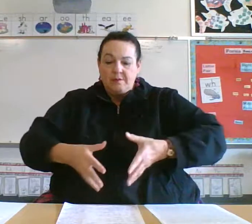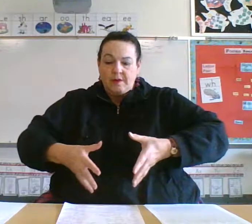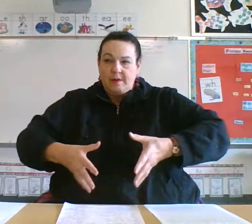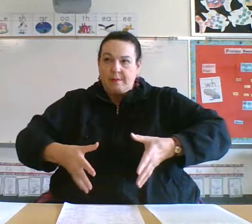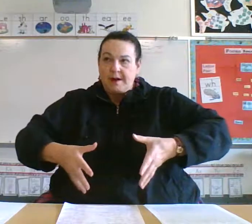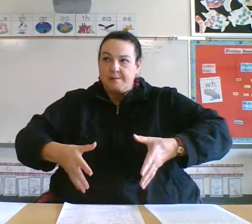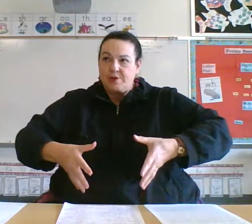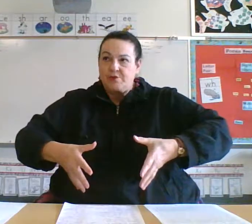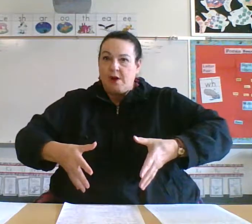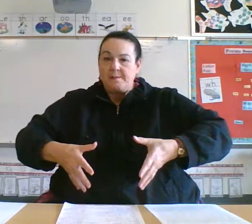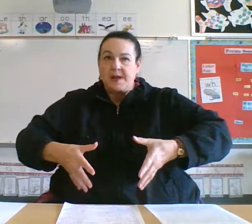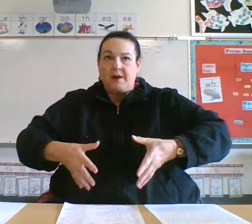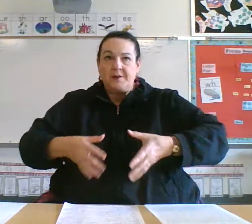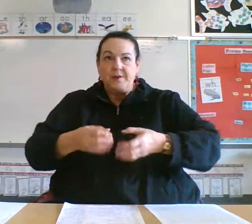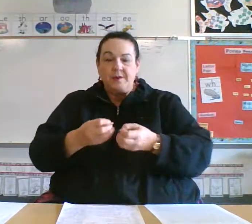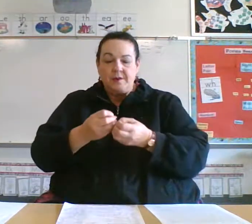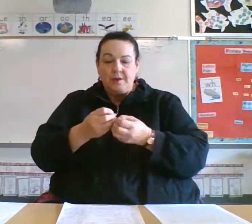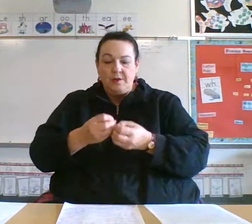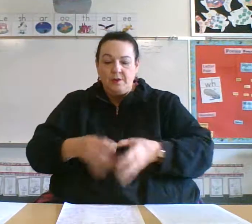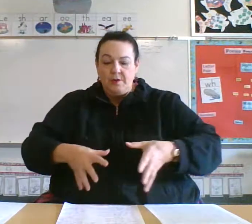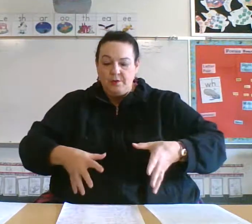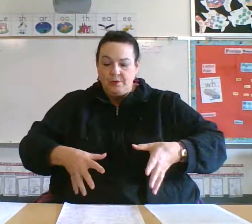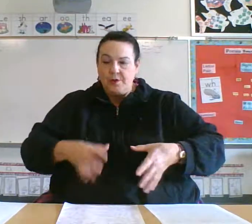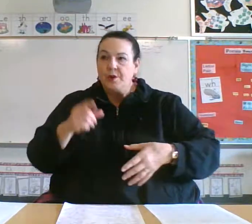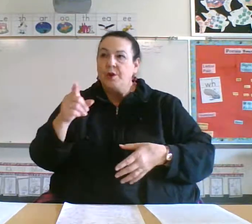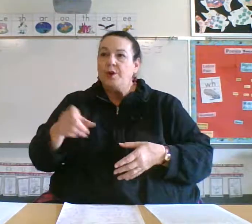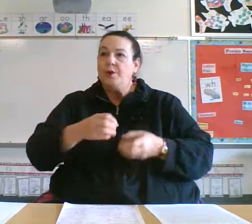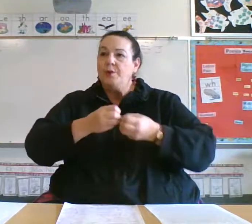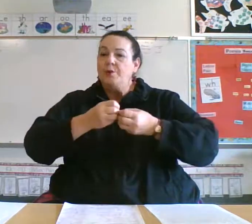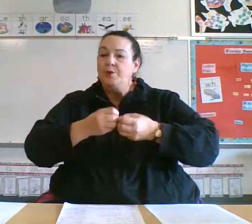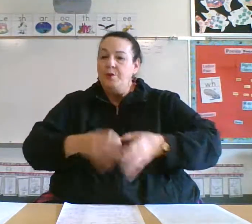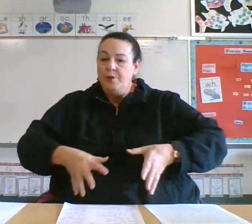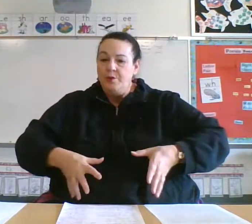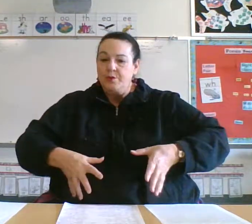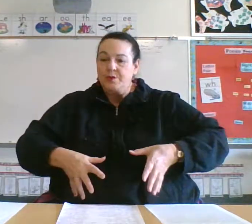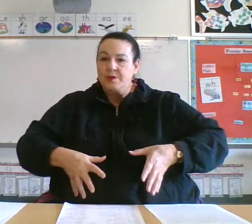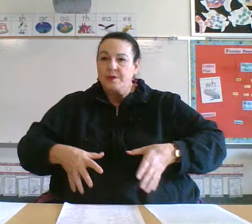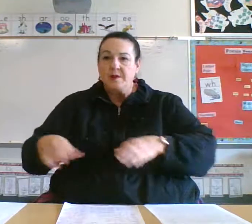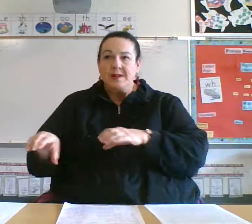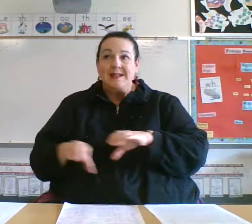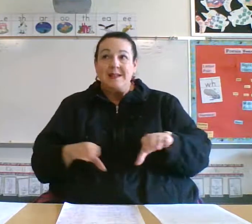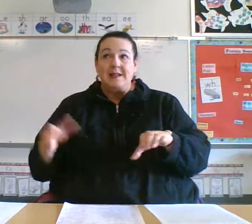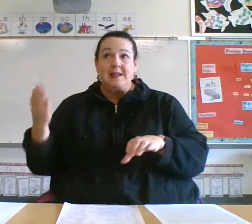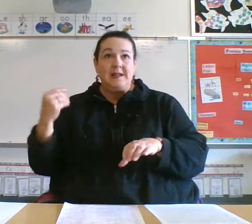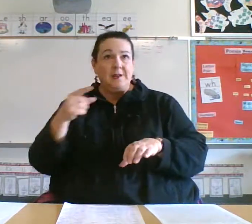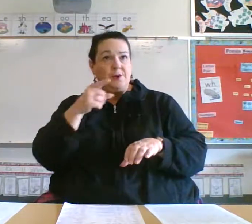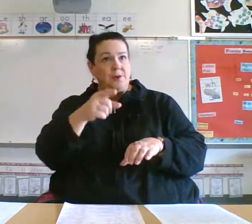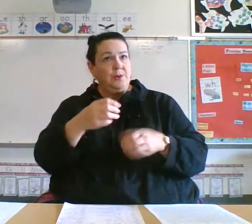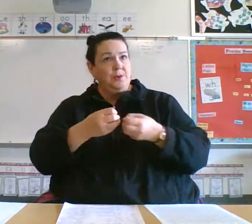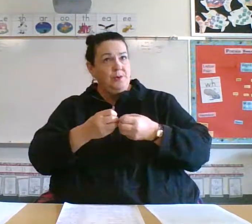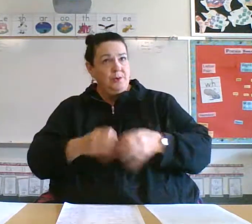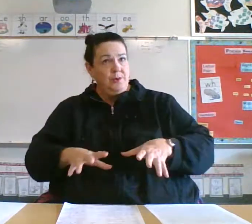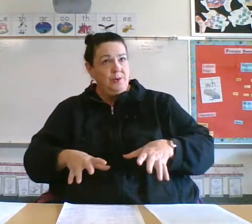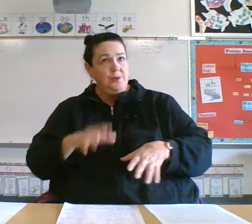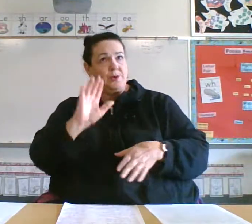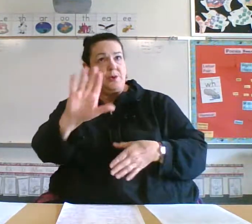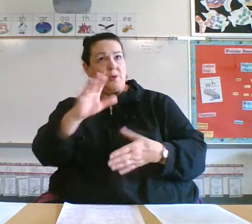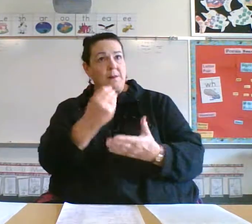the bottom just drops out. Lose. You lose. Did you lose your money?